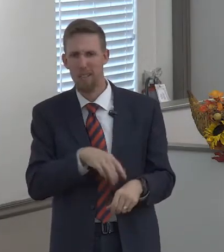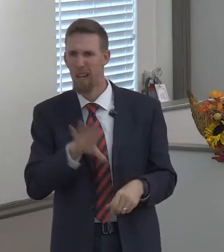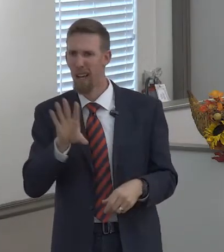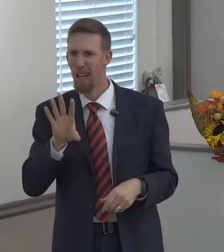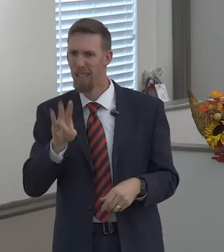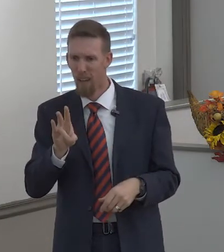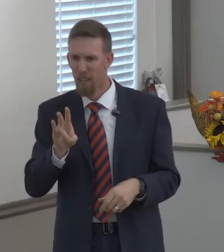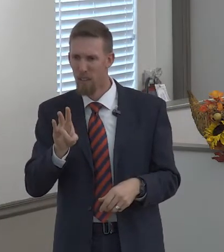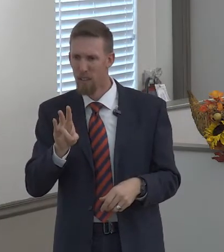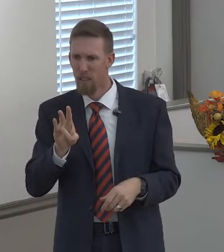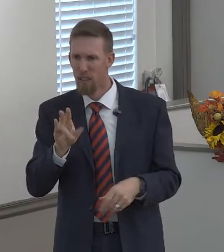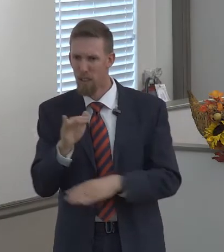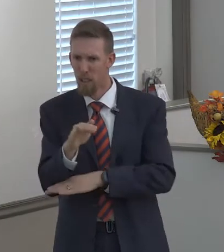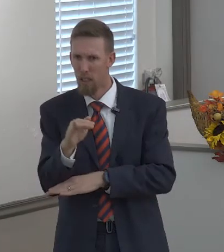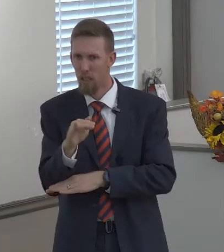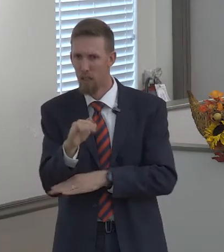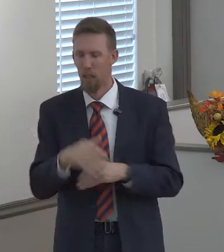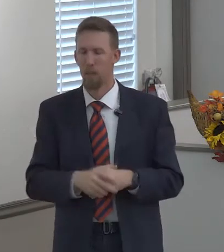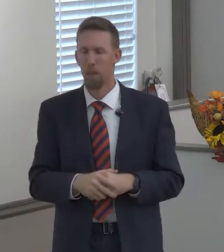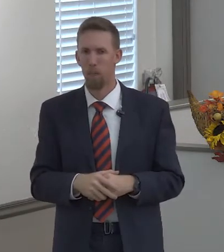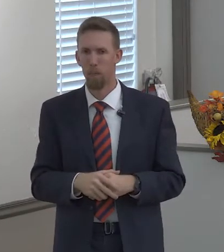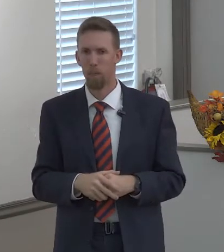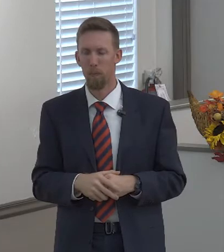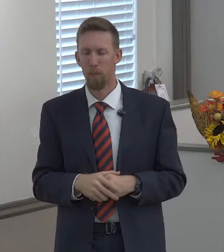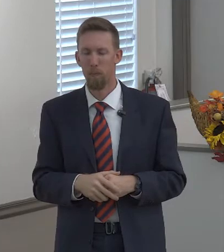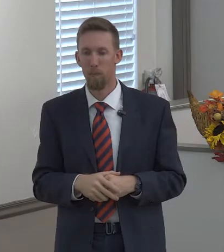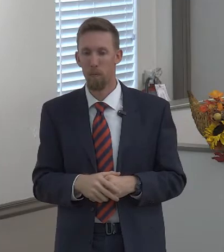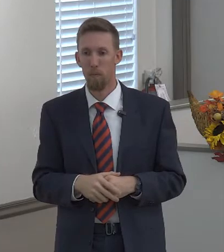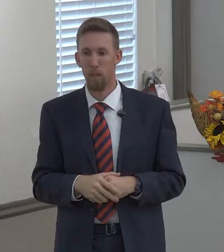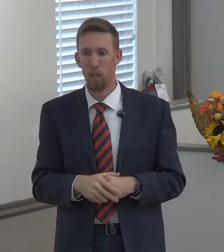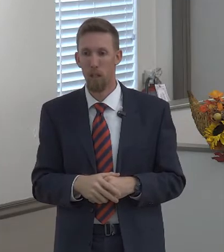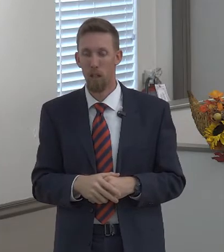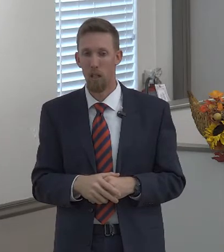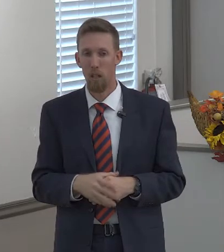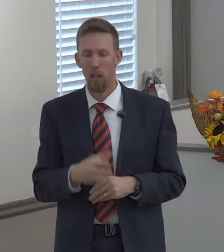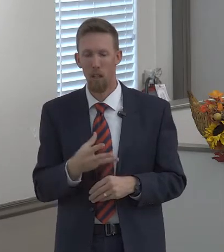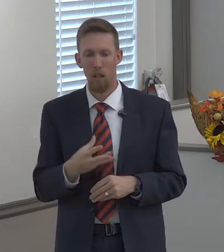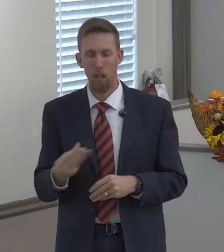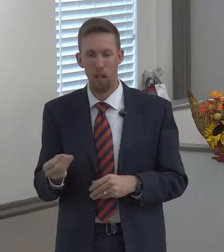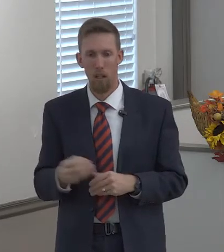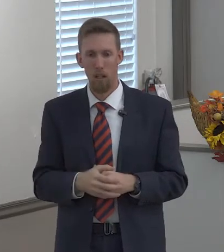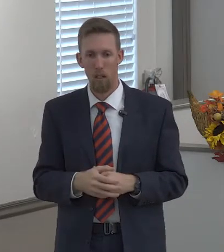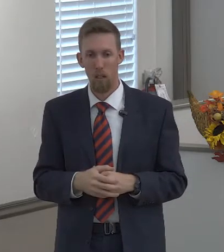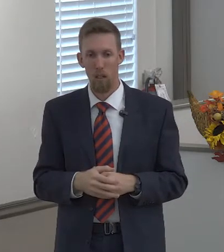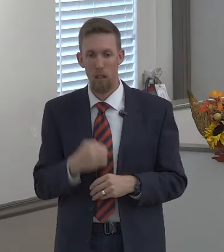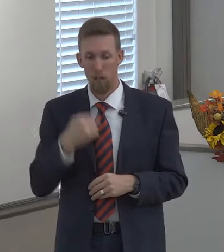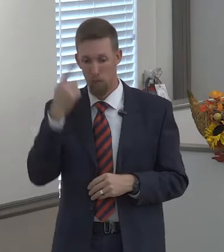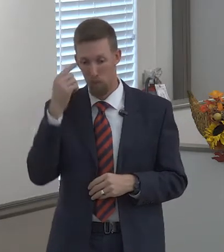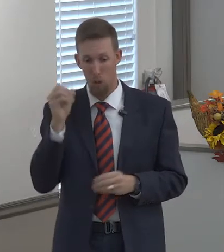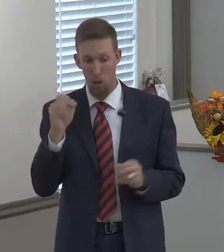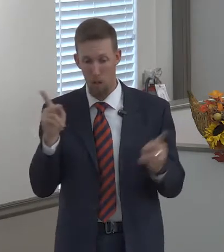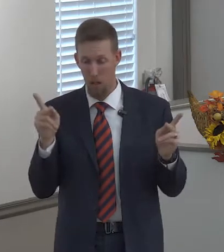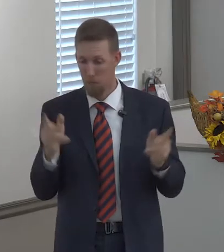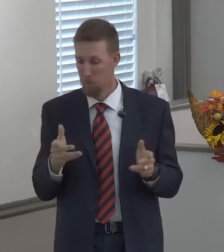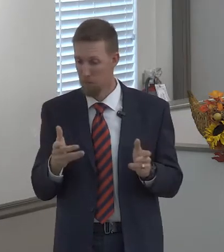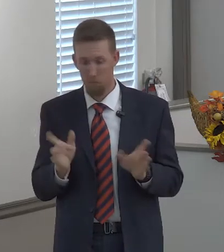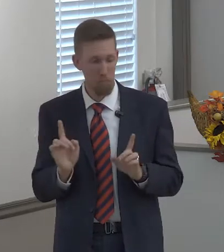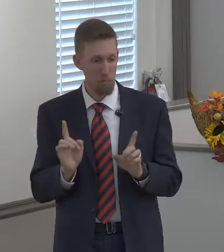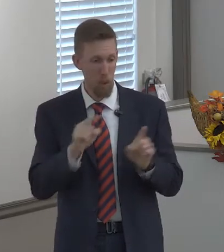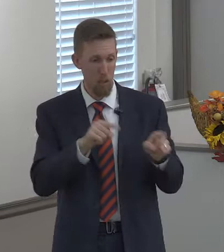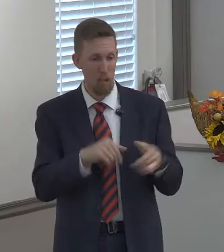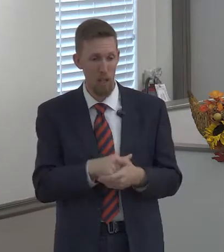And because we were important to them, and we were important to our home church. And